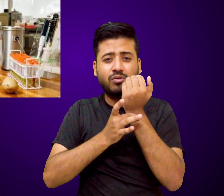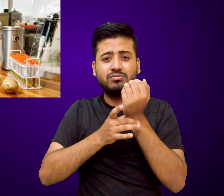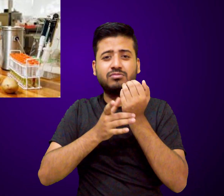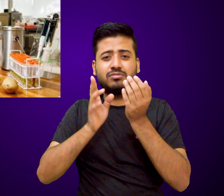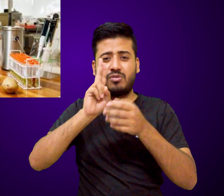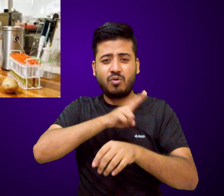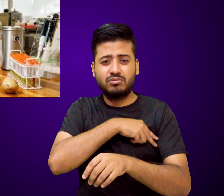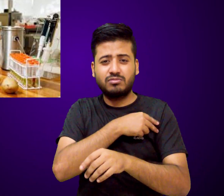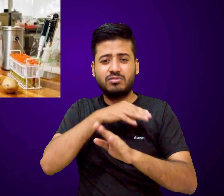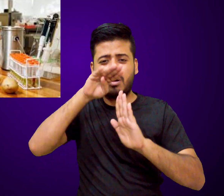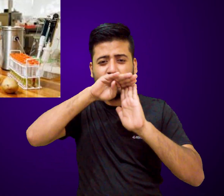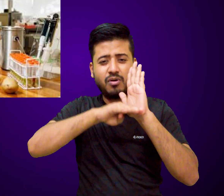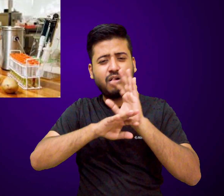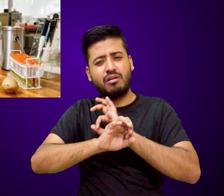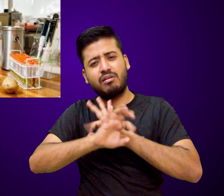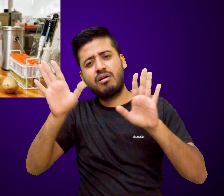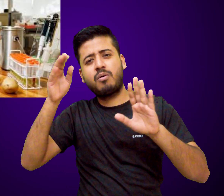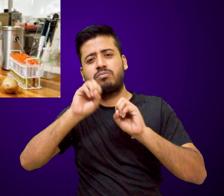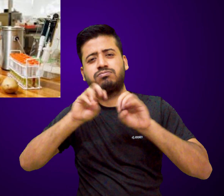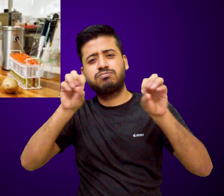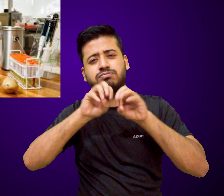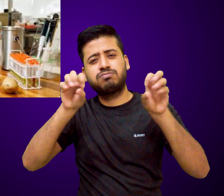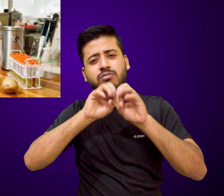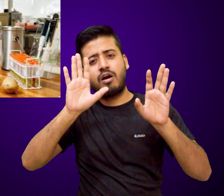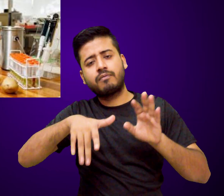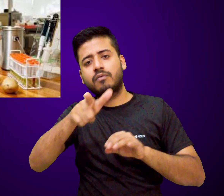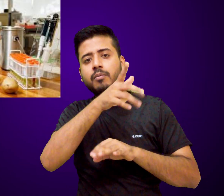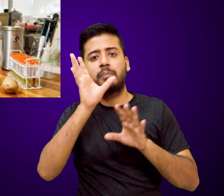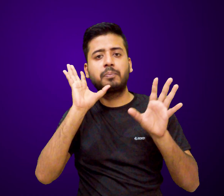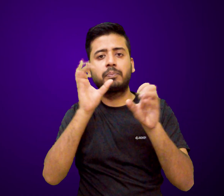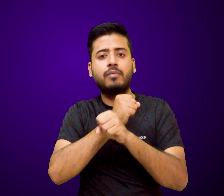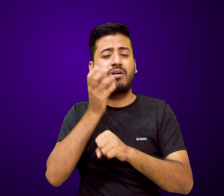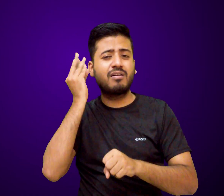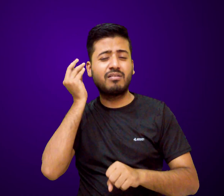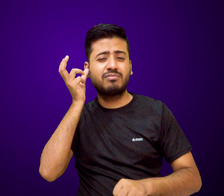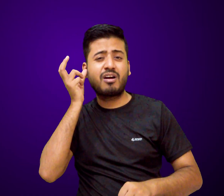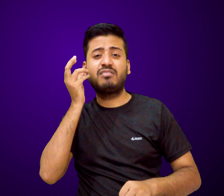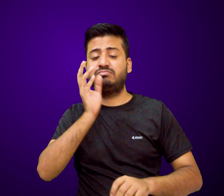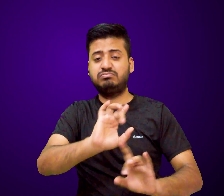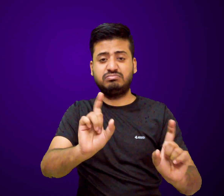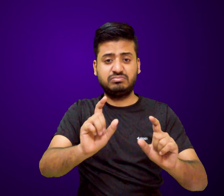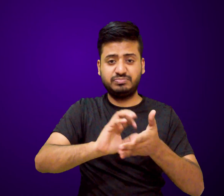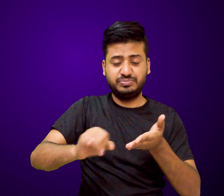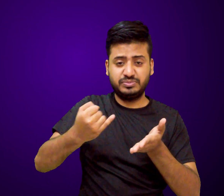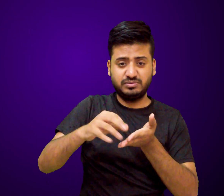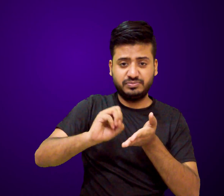keep potatoes from sprouting. One of the best ways to reduce sprouting in potatoes is to avoid